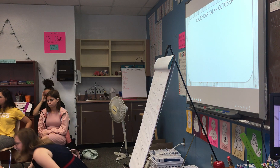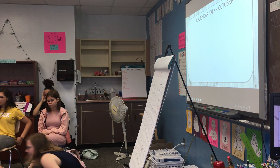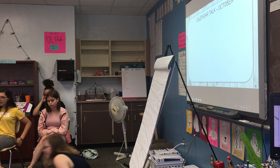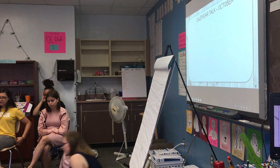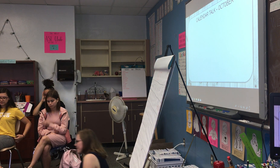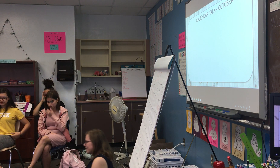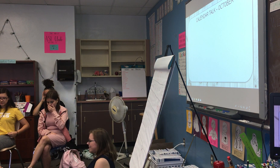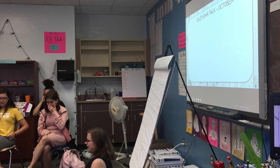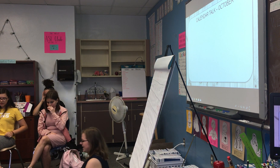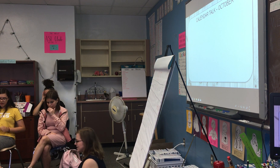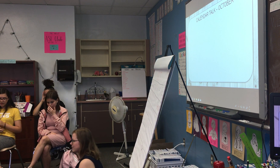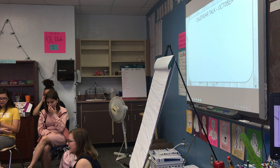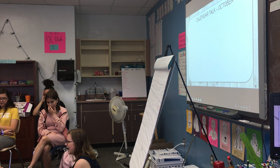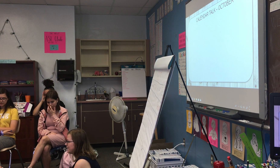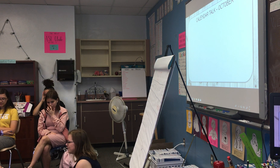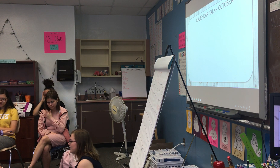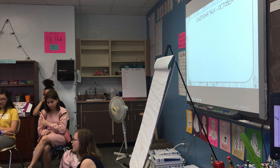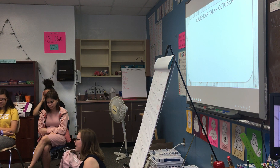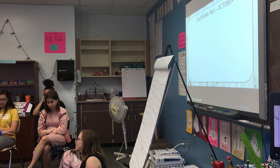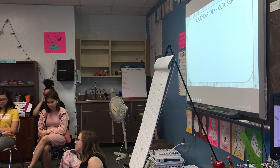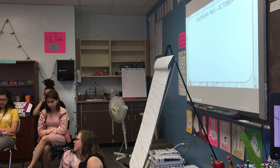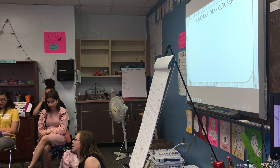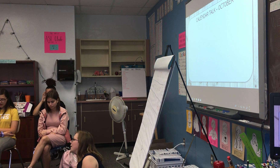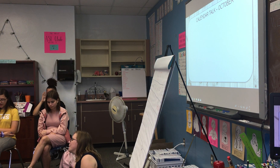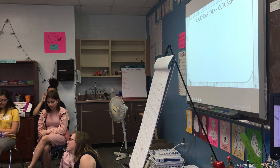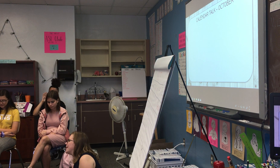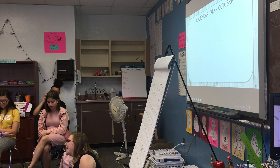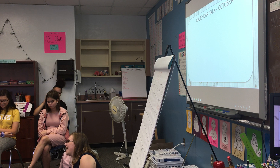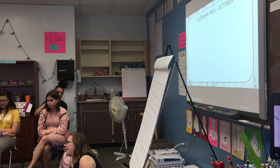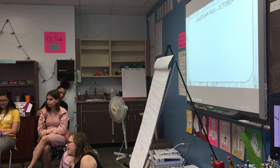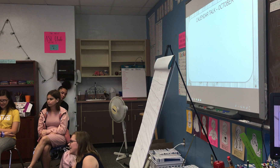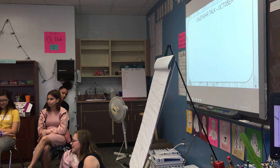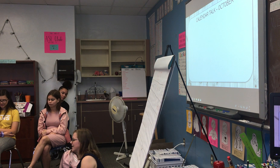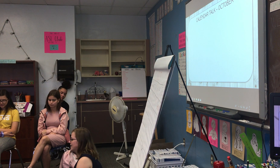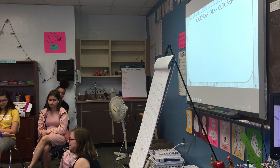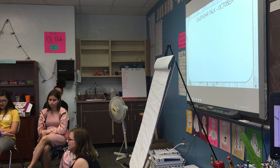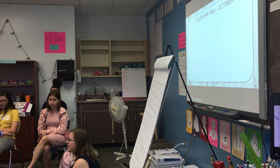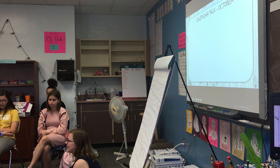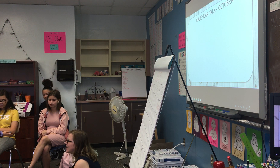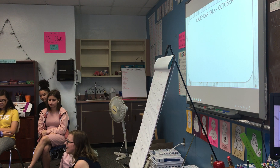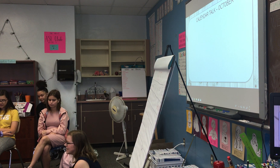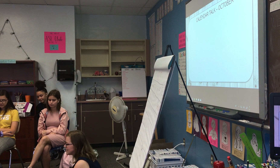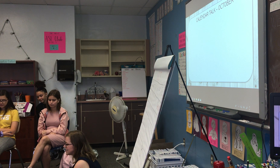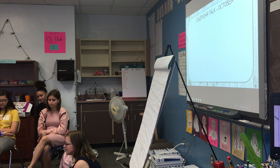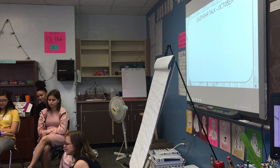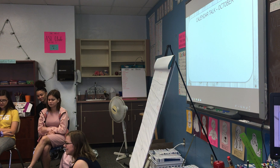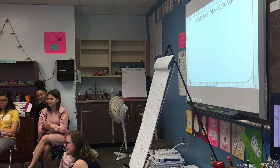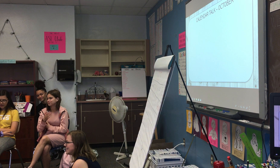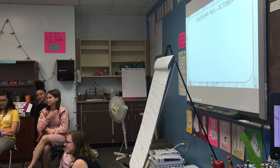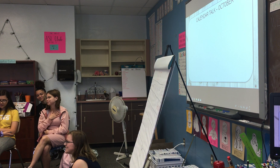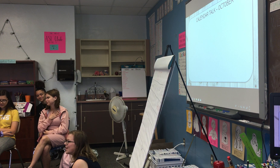like this, right? Okay. Mine sit like this.